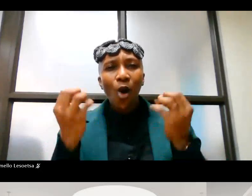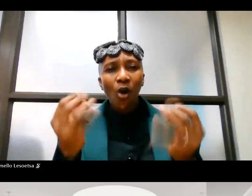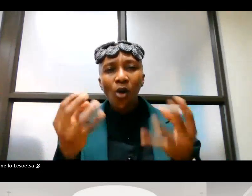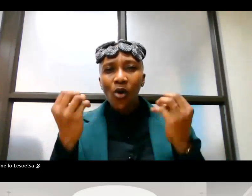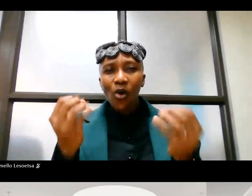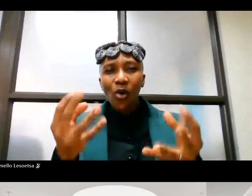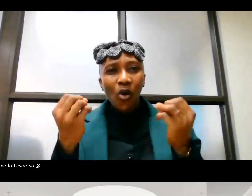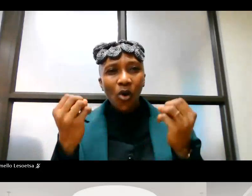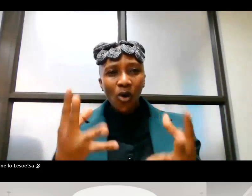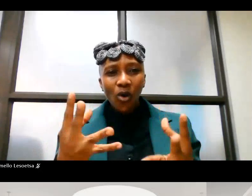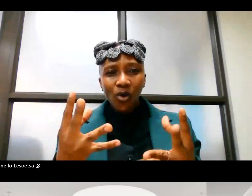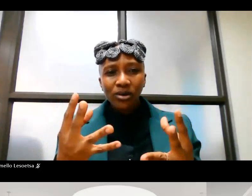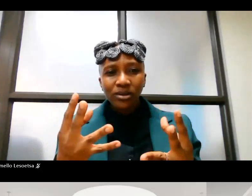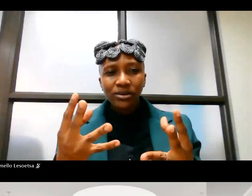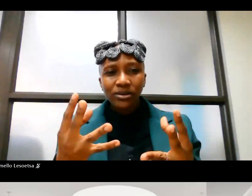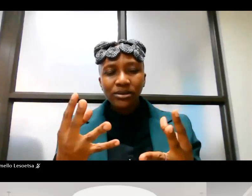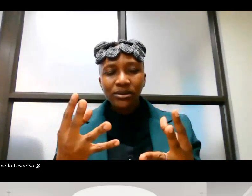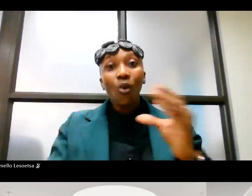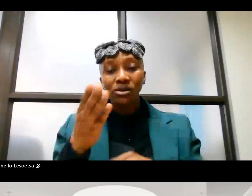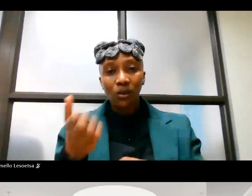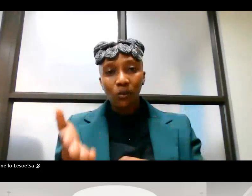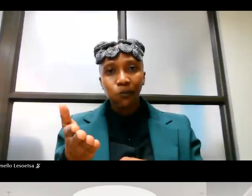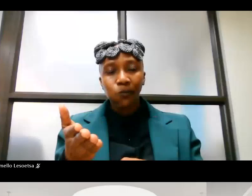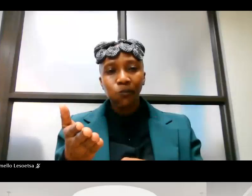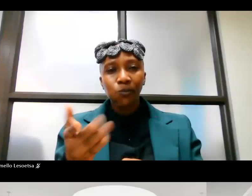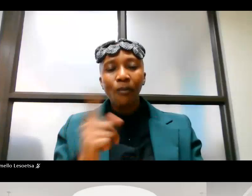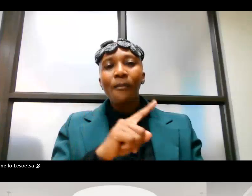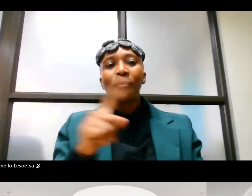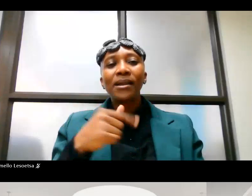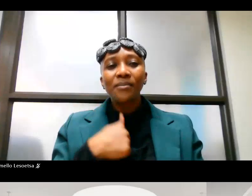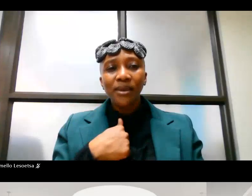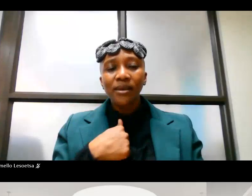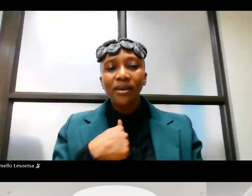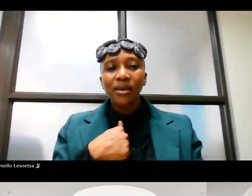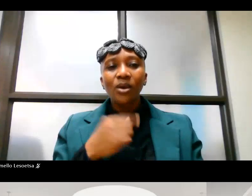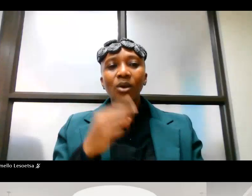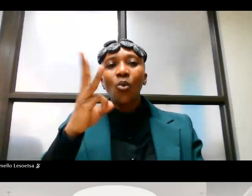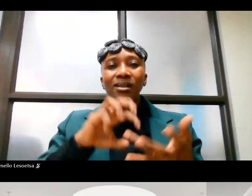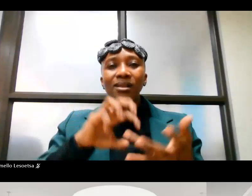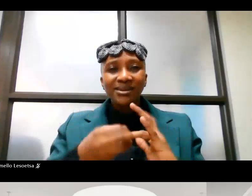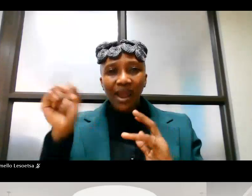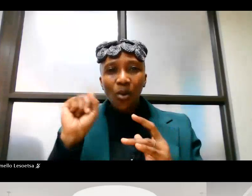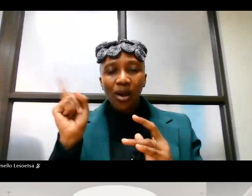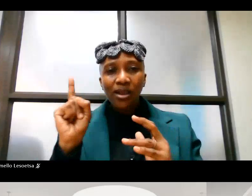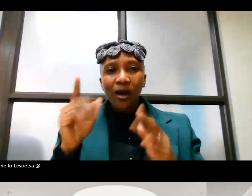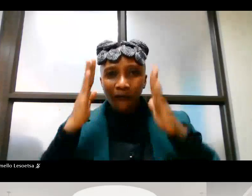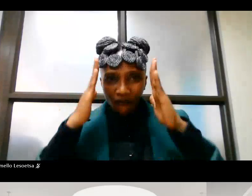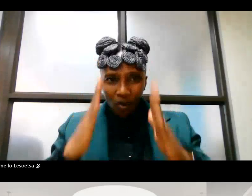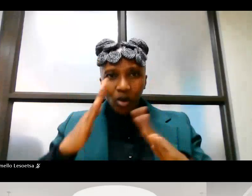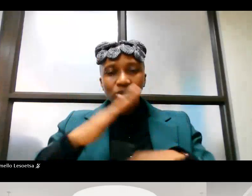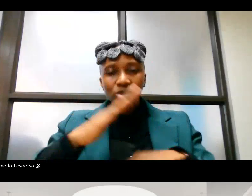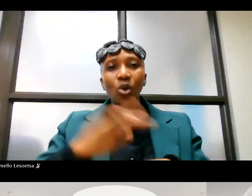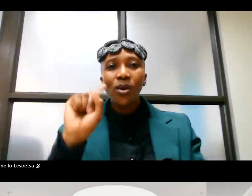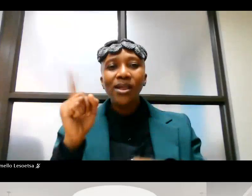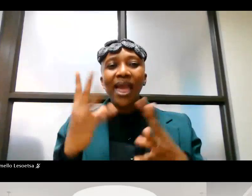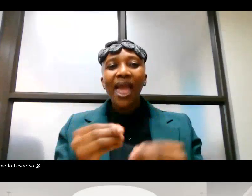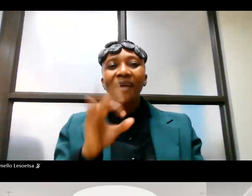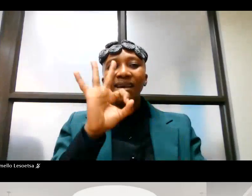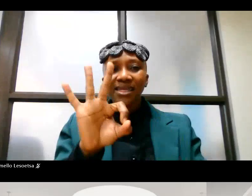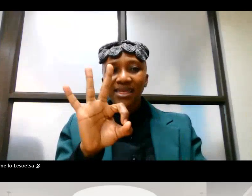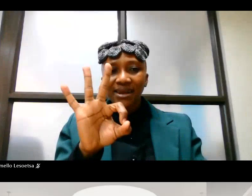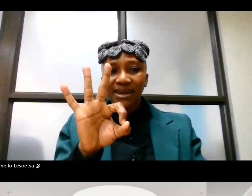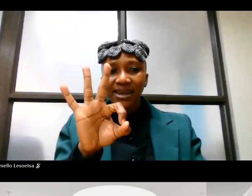course, but we're going to try to focus on just one. There are 3 videos I